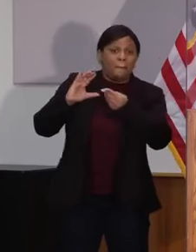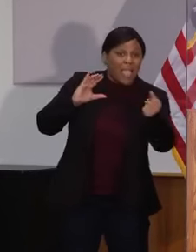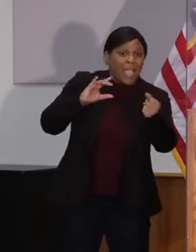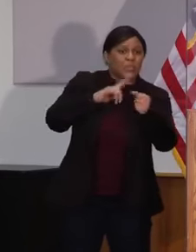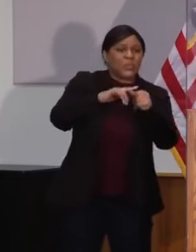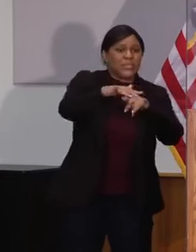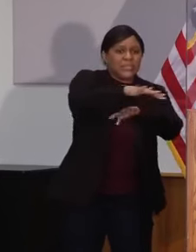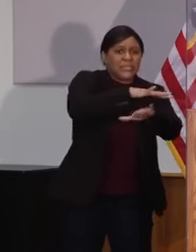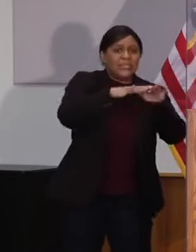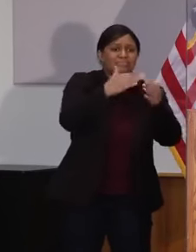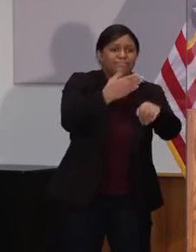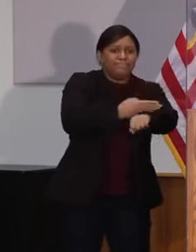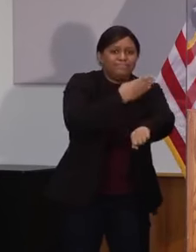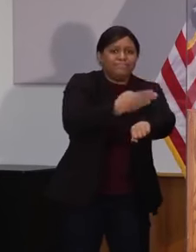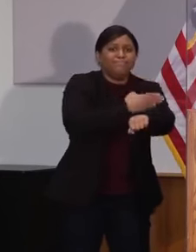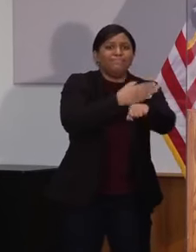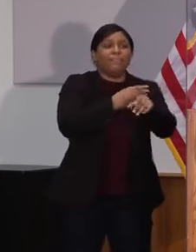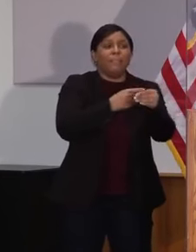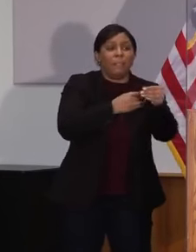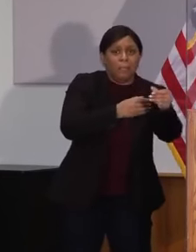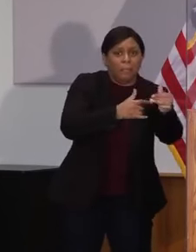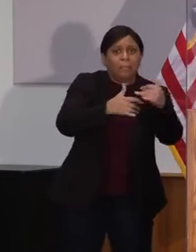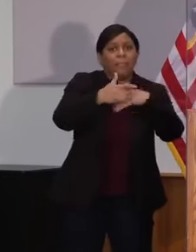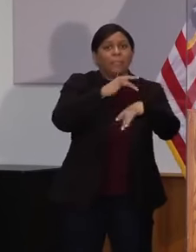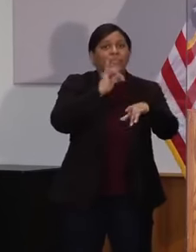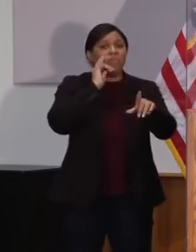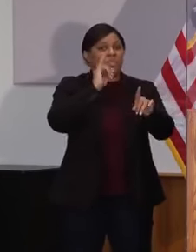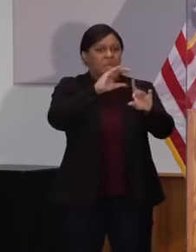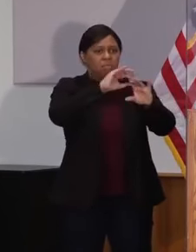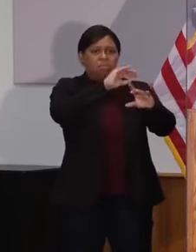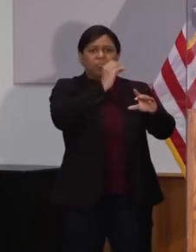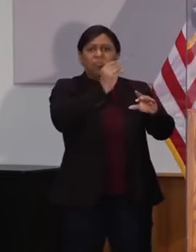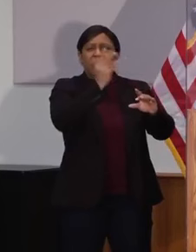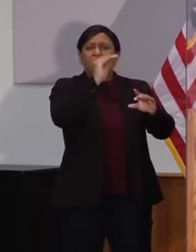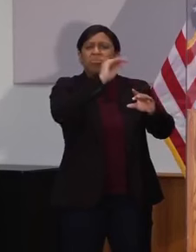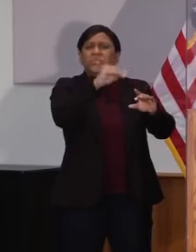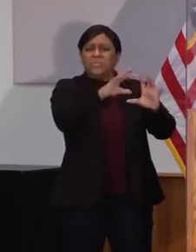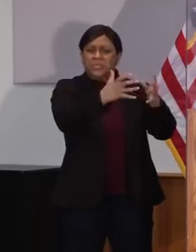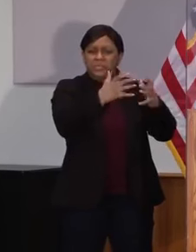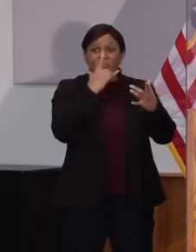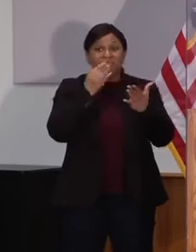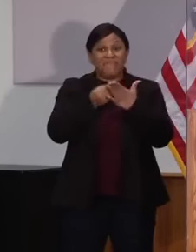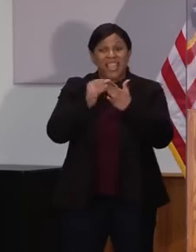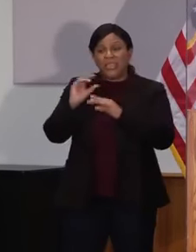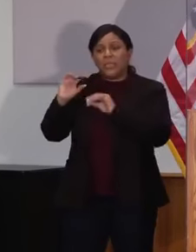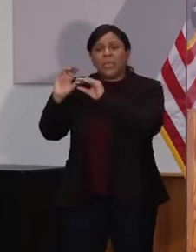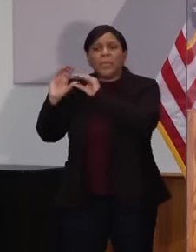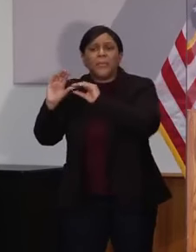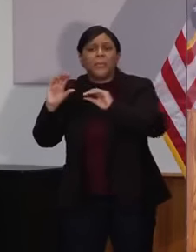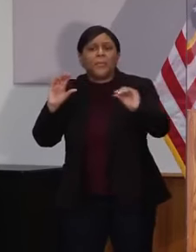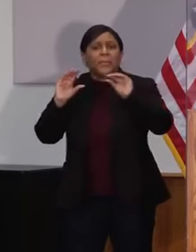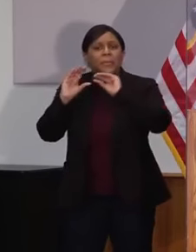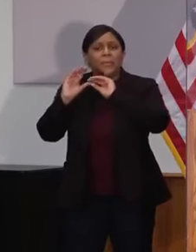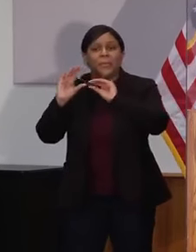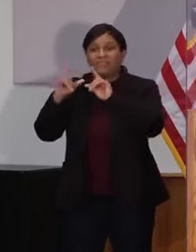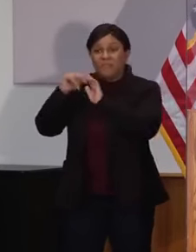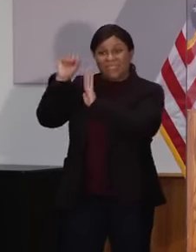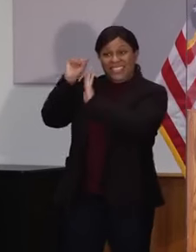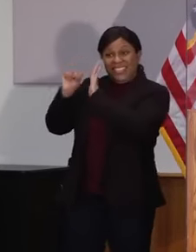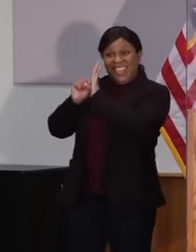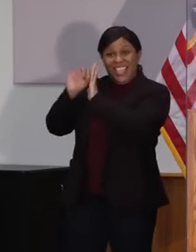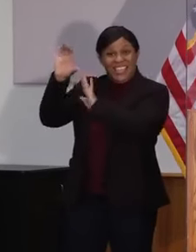Minnesota agency 100%. So the money would go through from the state, through Minneapolis,